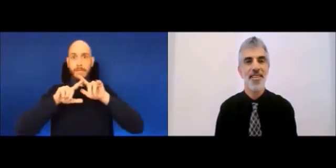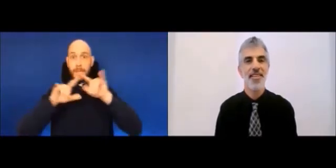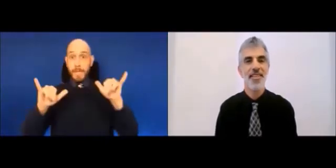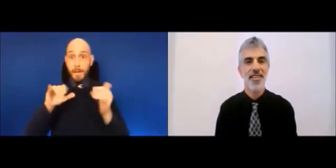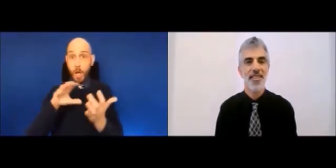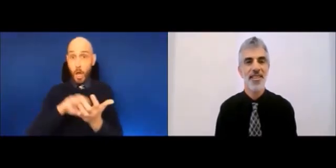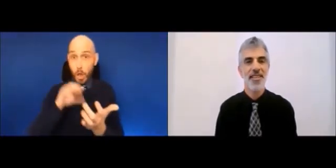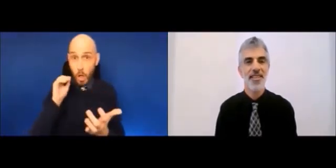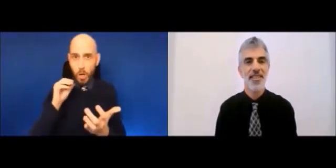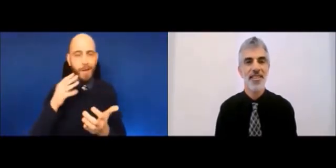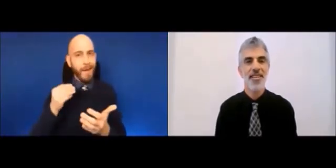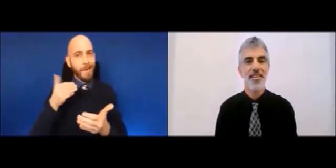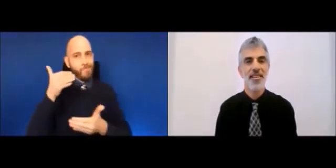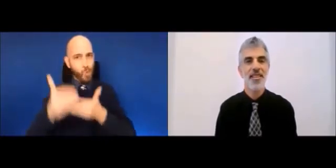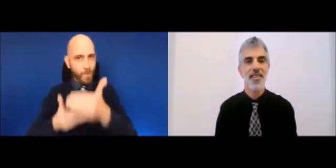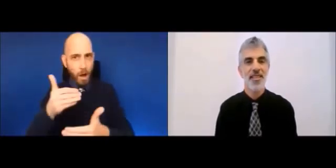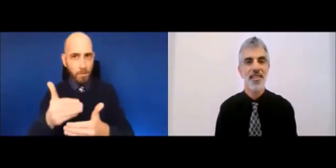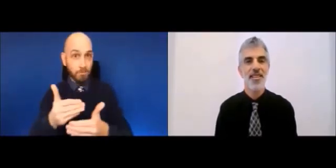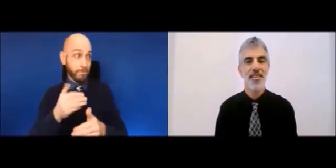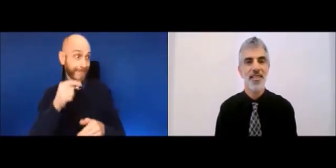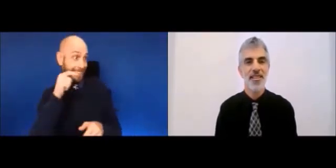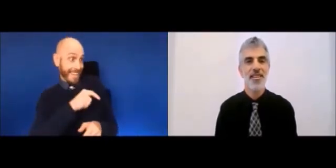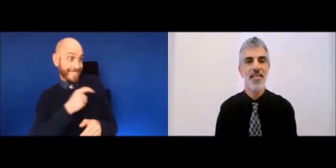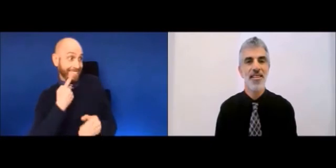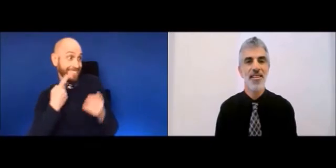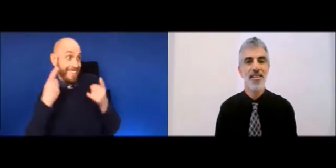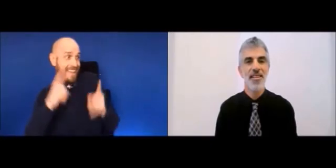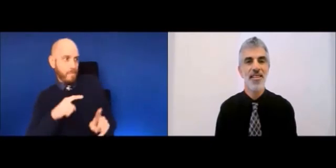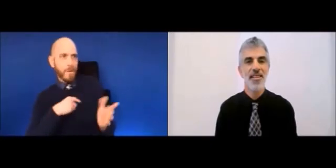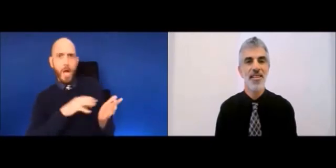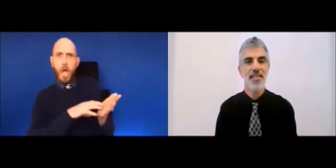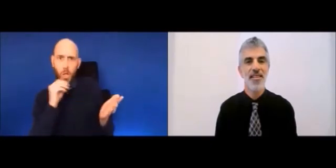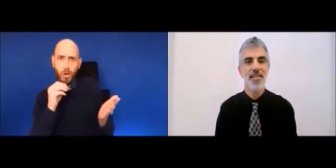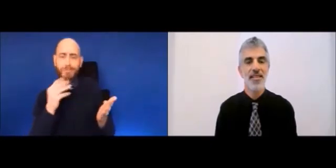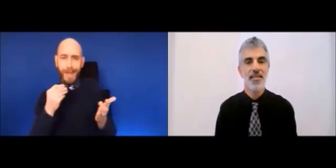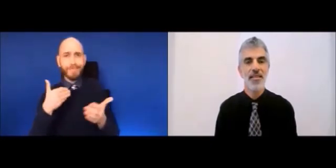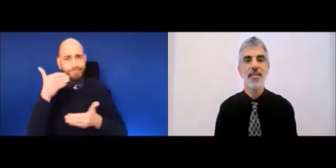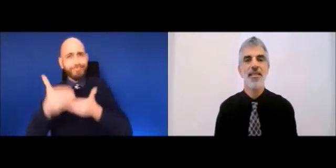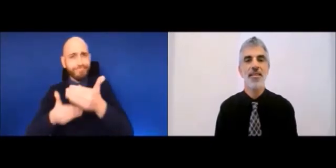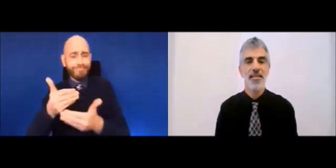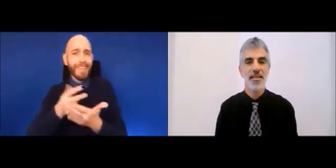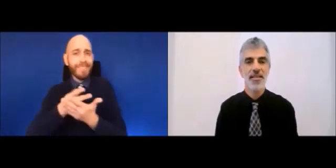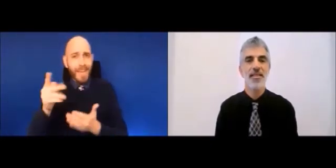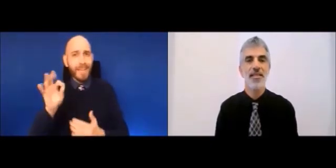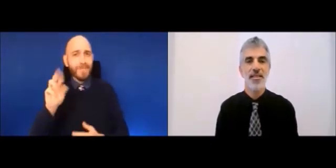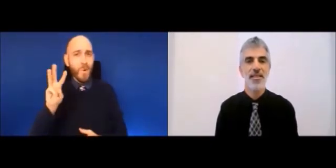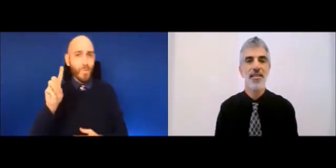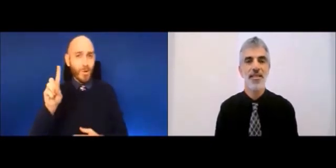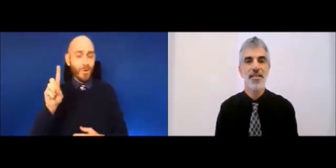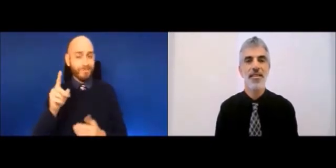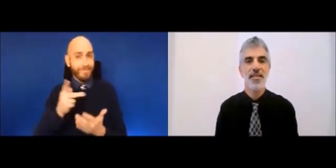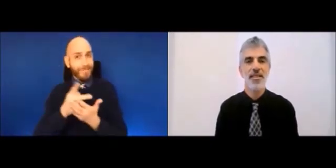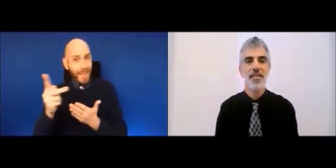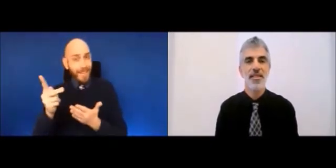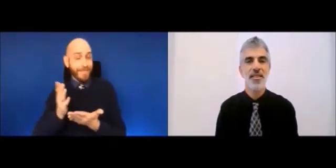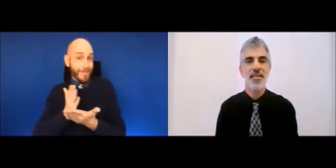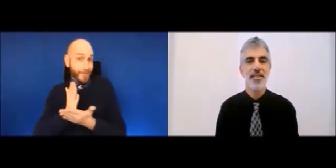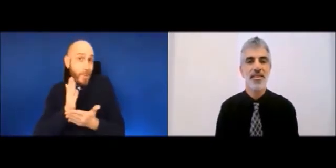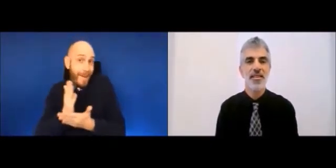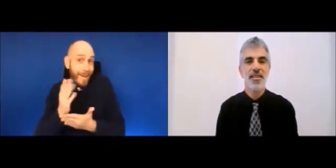make a mistake, learn from the mistake and move on. Use that mistake as a learning experience and fail